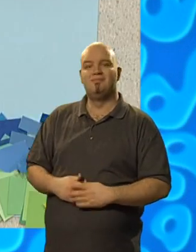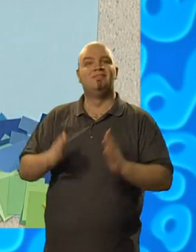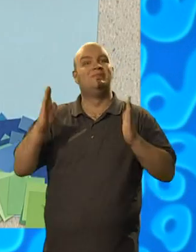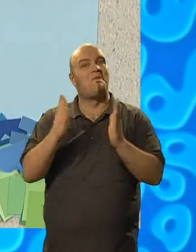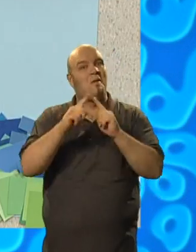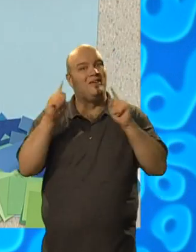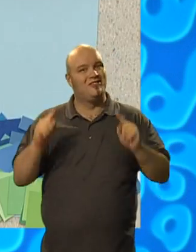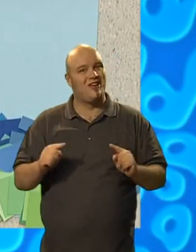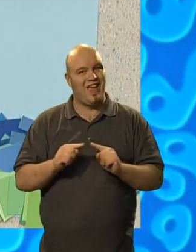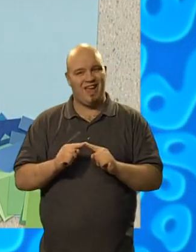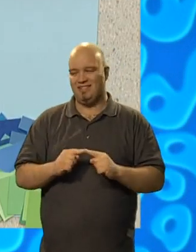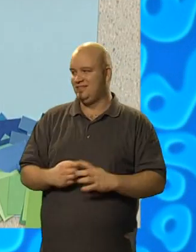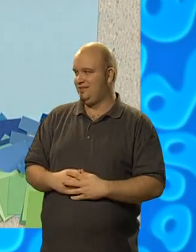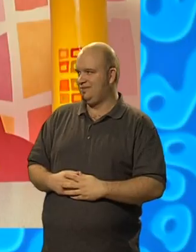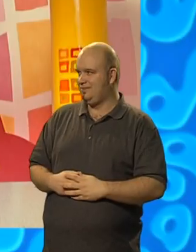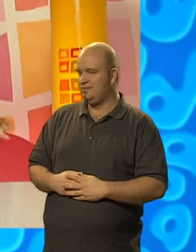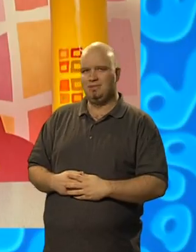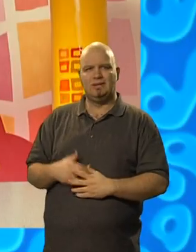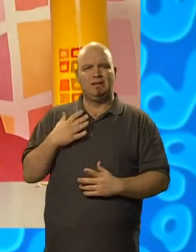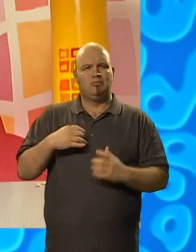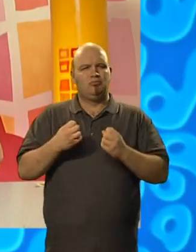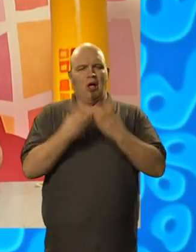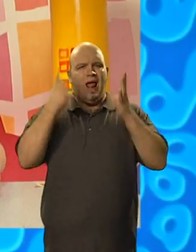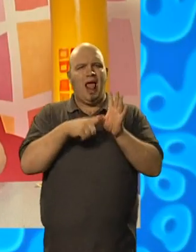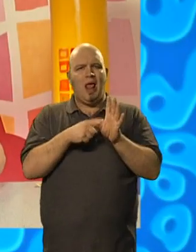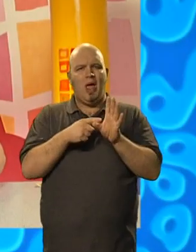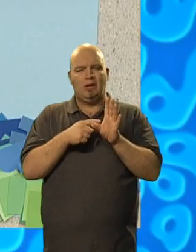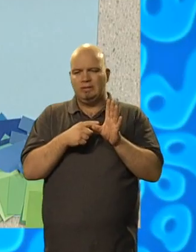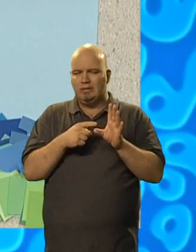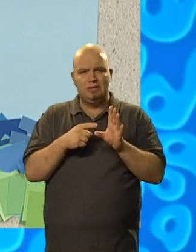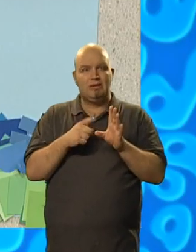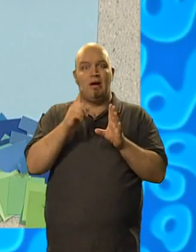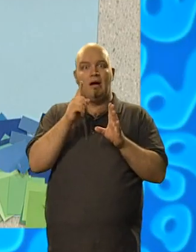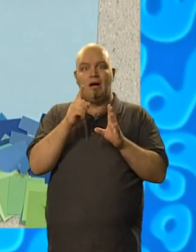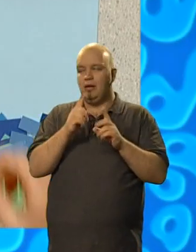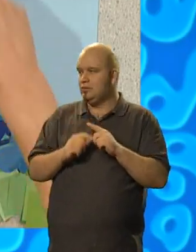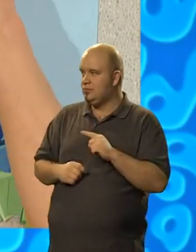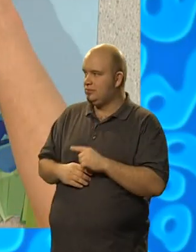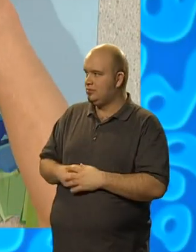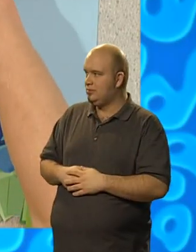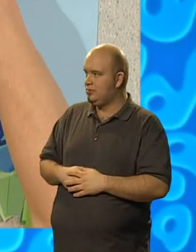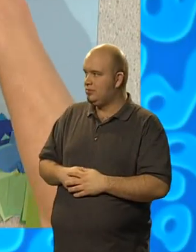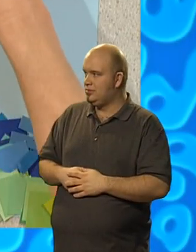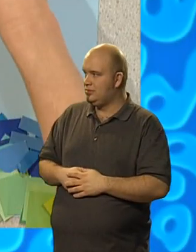Small picture. Right, so we need a very bright yellow. Let's count these. 1,